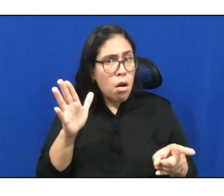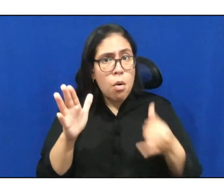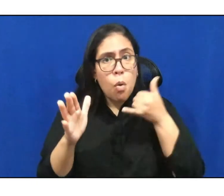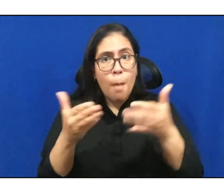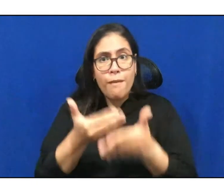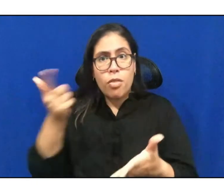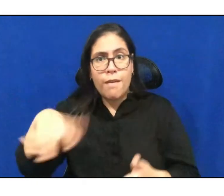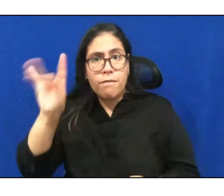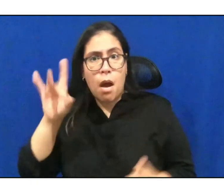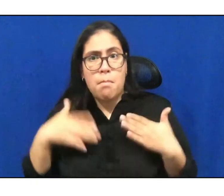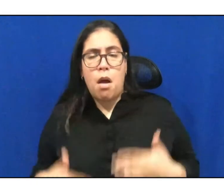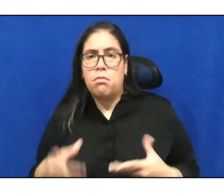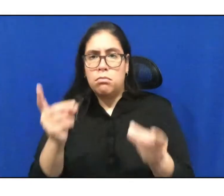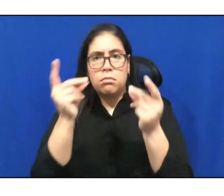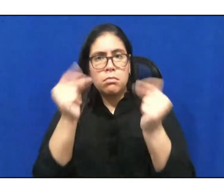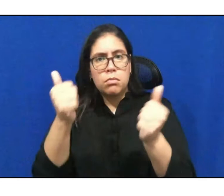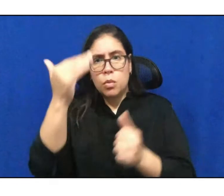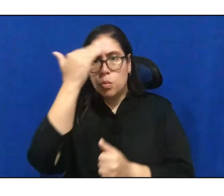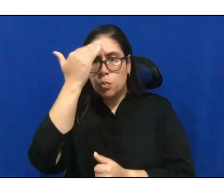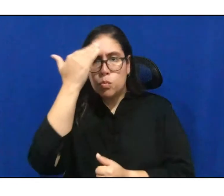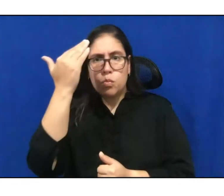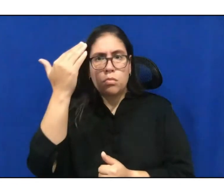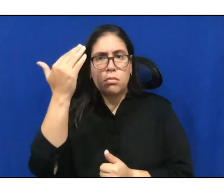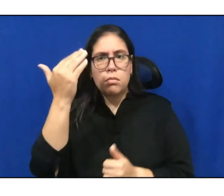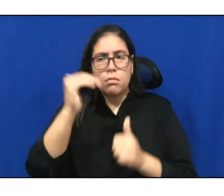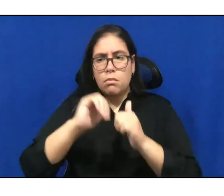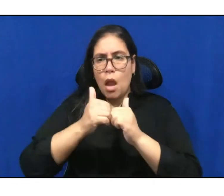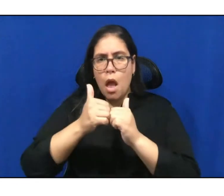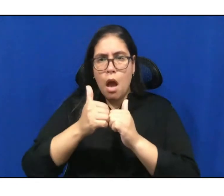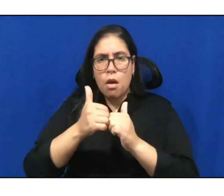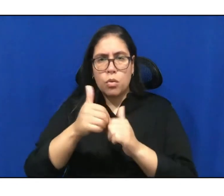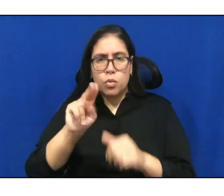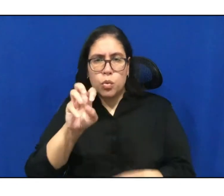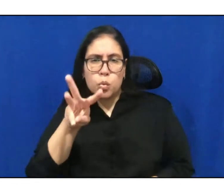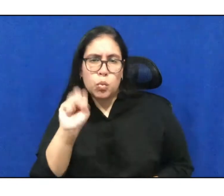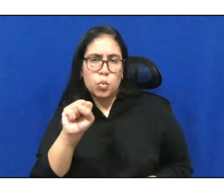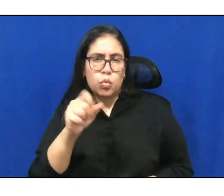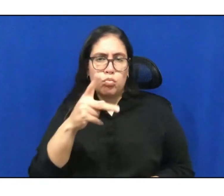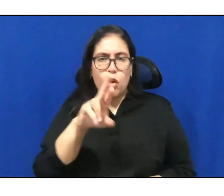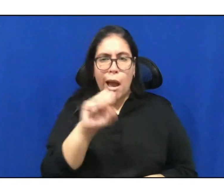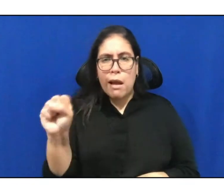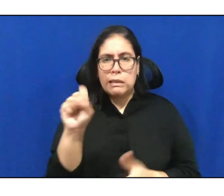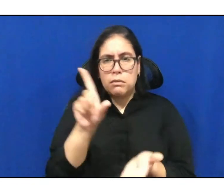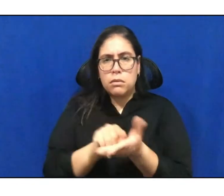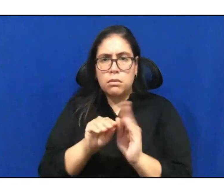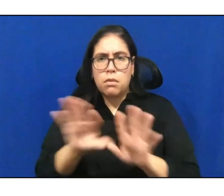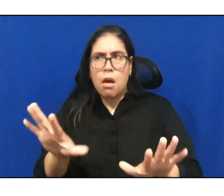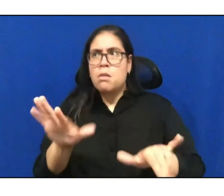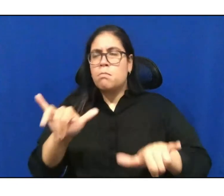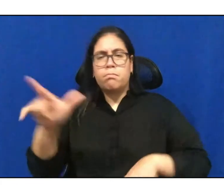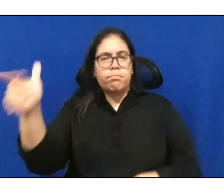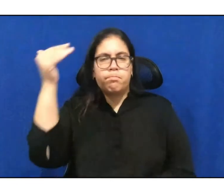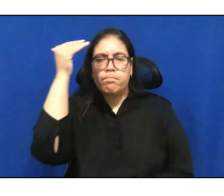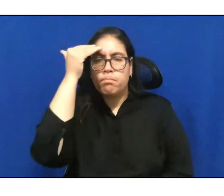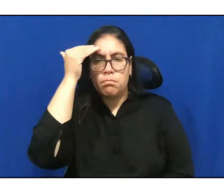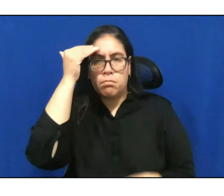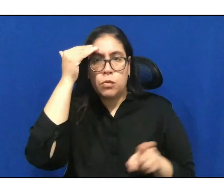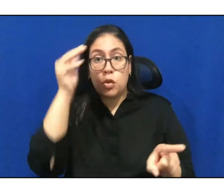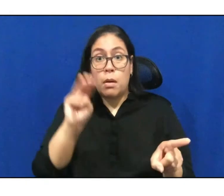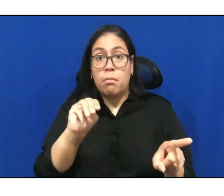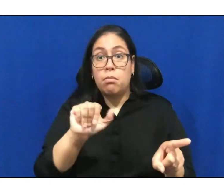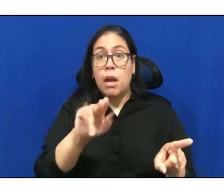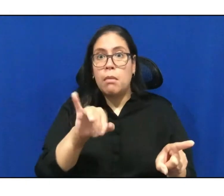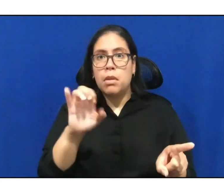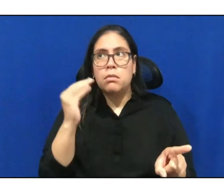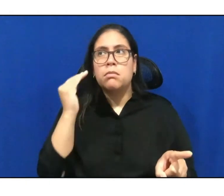So they understand the press. They understand the media, that the crisis is rolling, and she understands that that